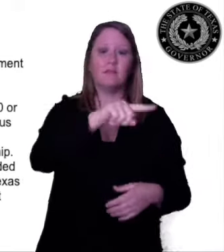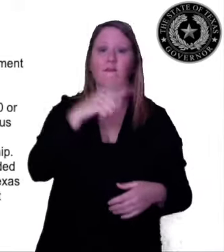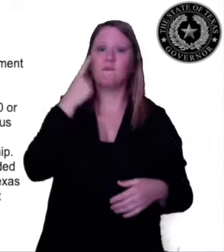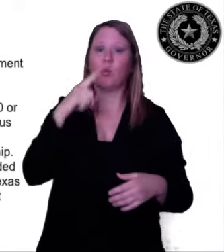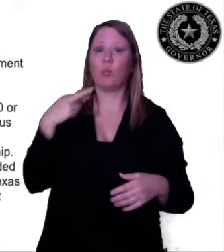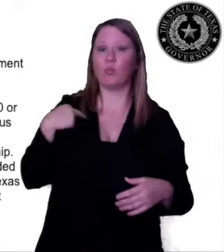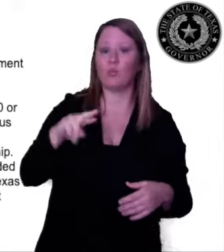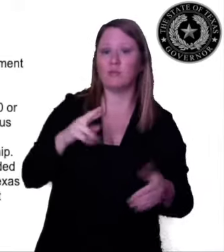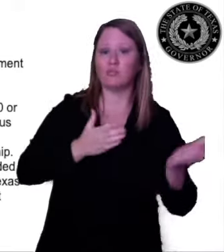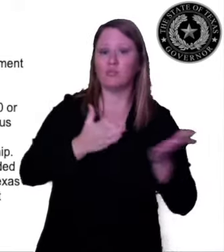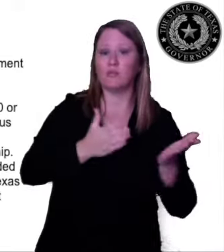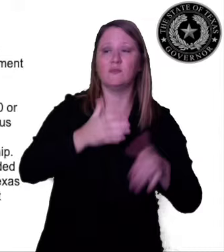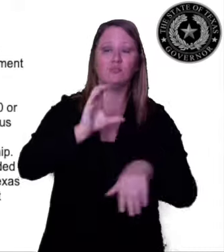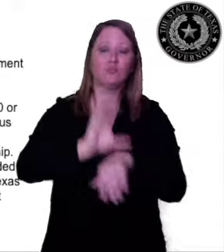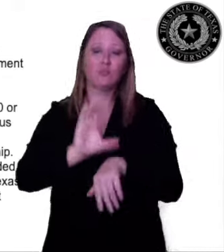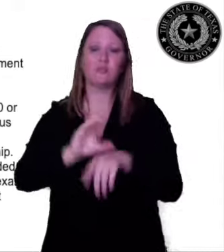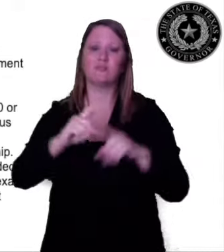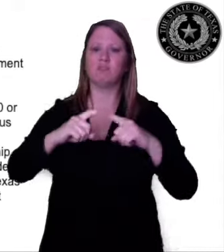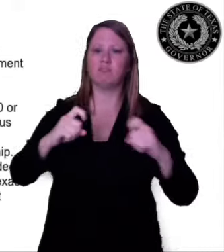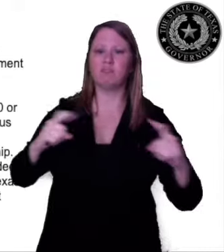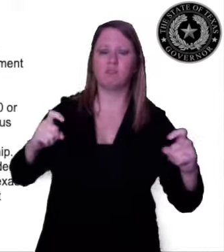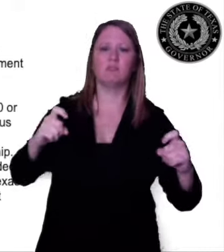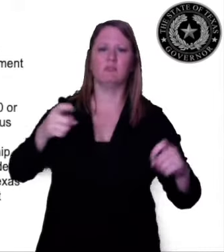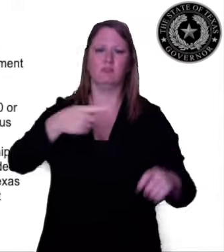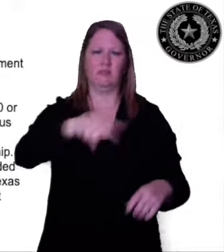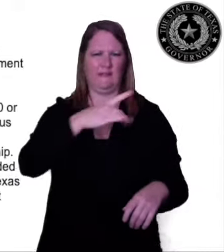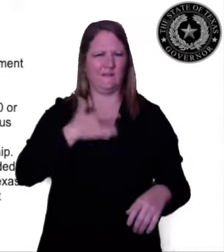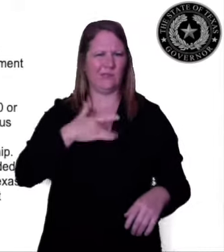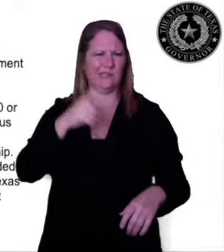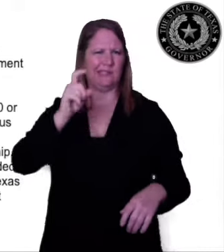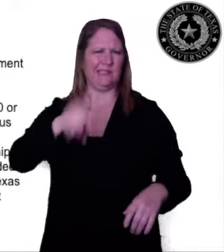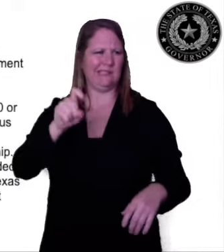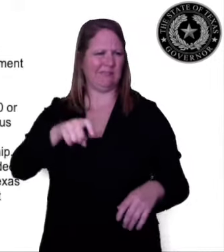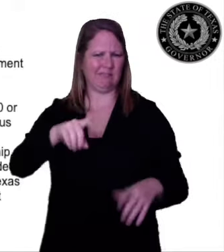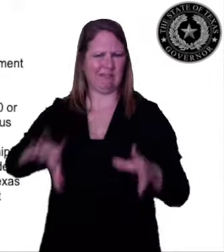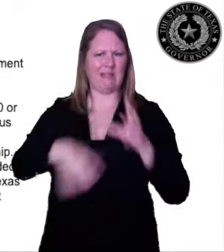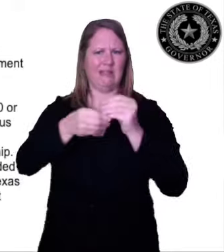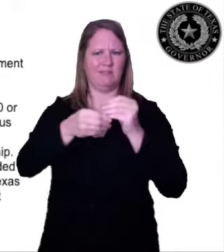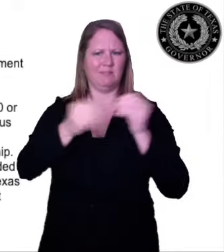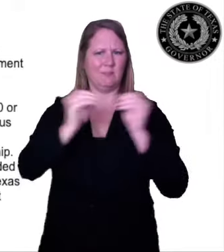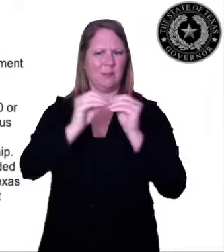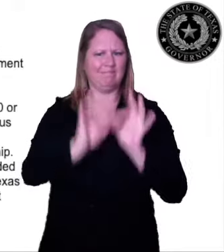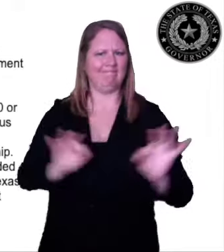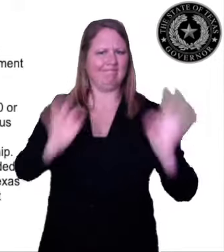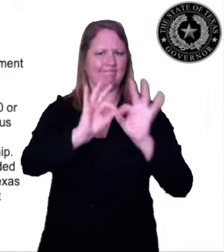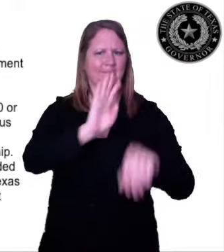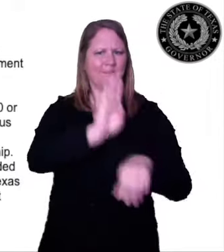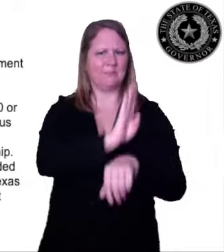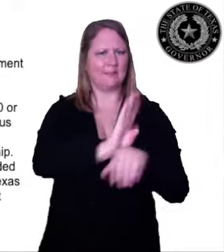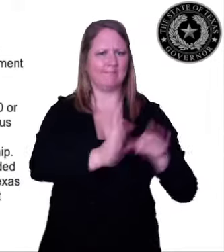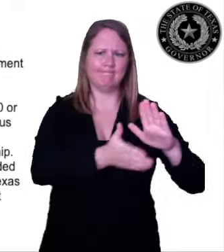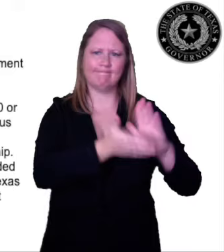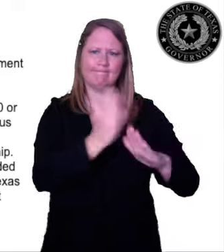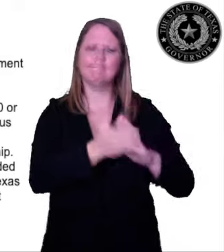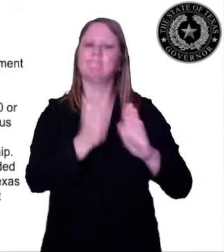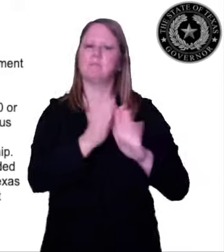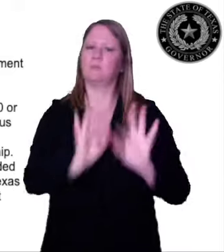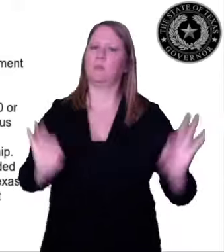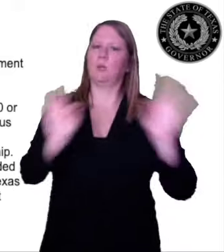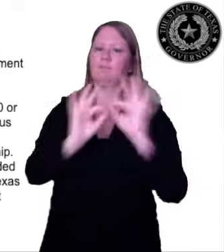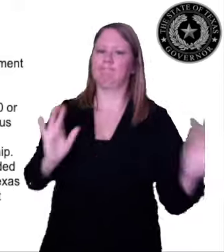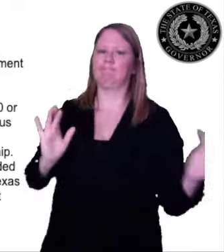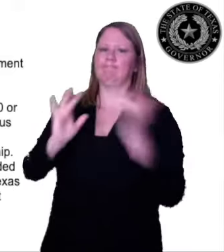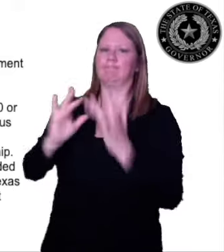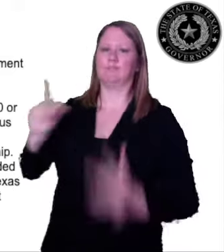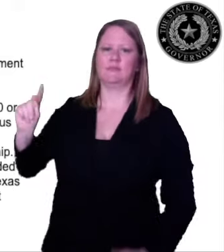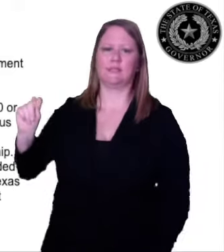churches, congregations, and houses of worship. Other essential services may be added to this list with the approval of the Texas